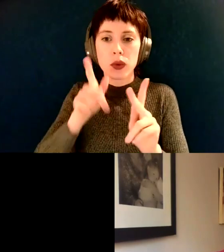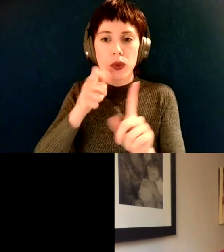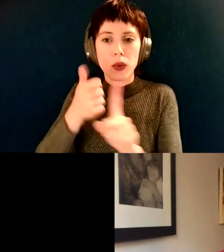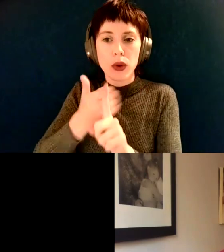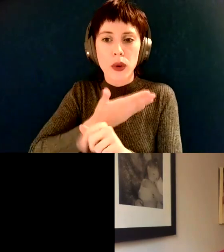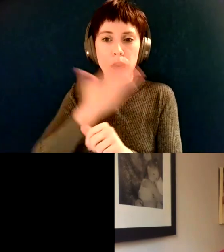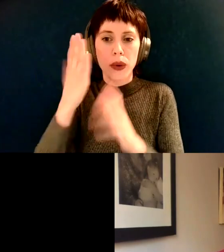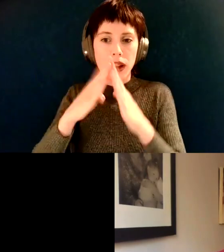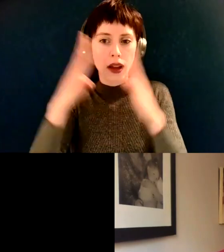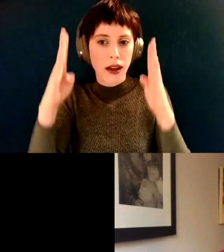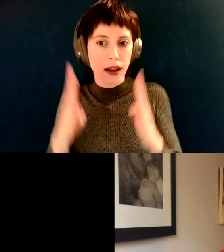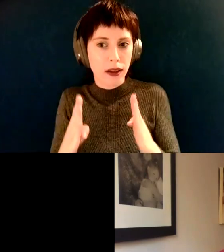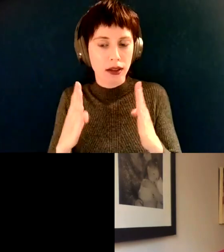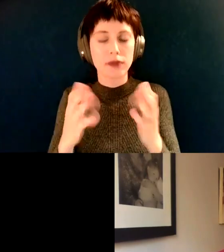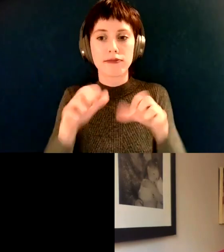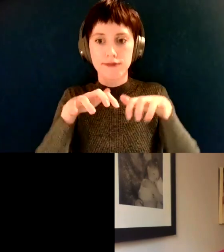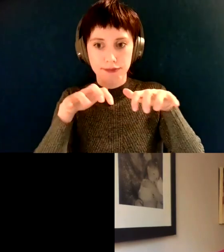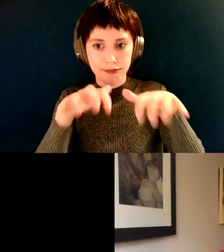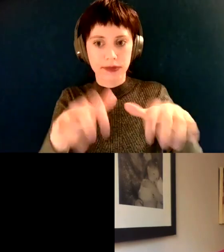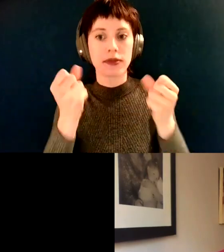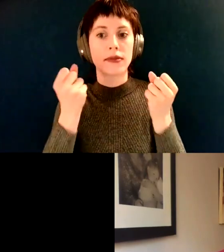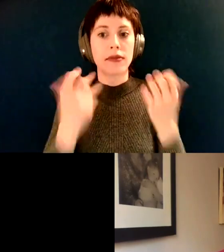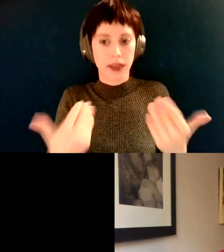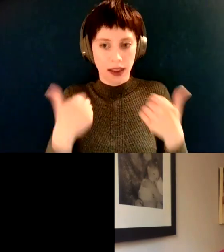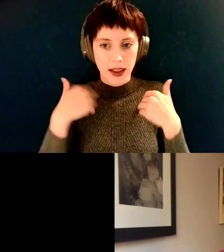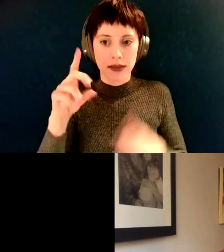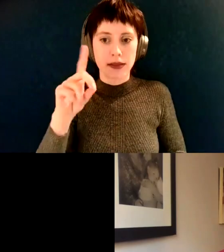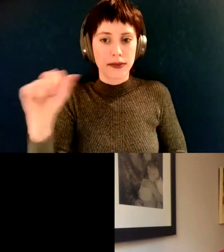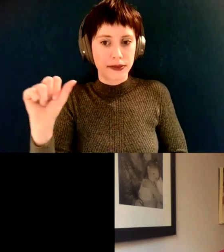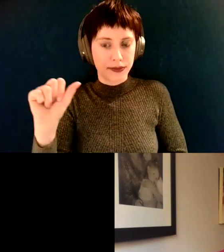disabilities? What, what has been your strategy here?